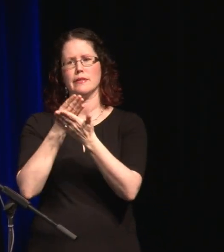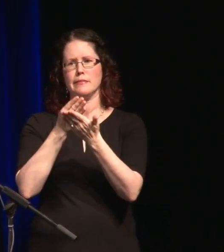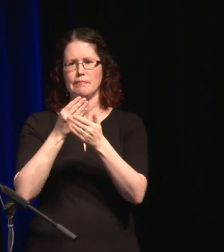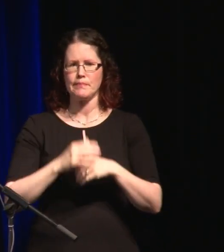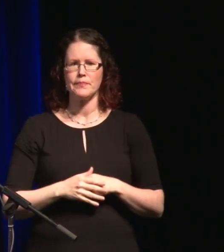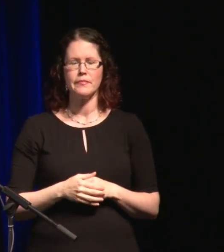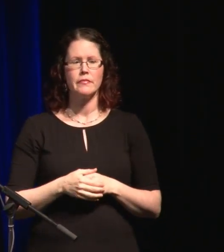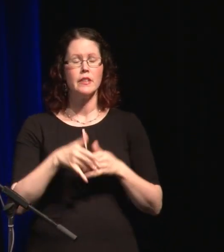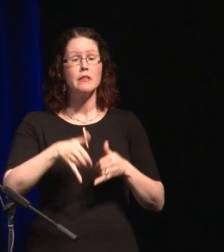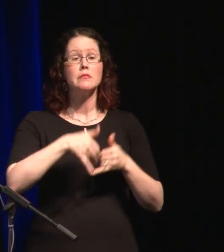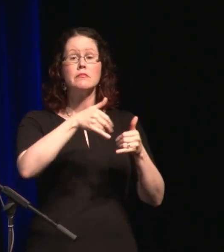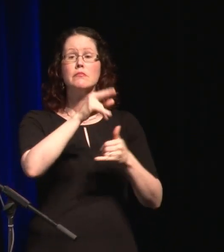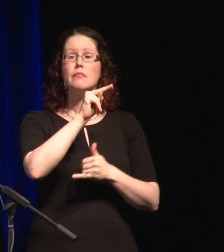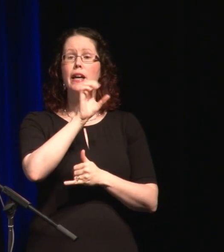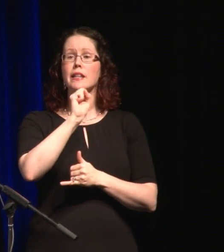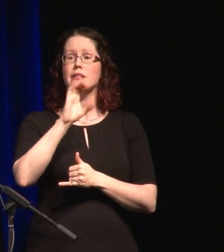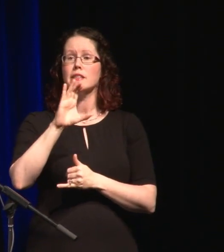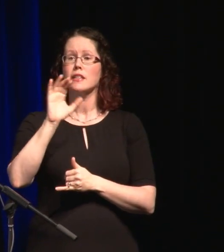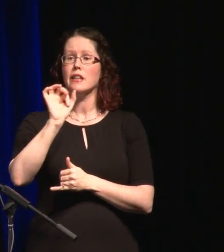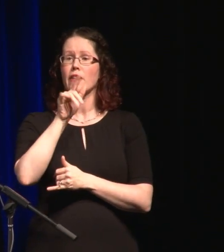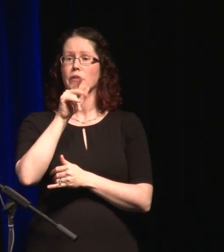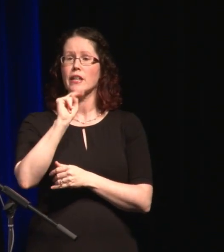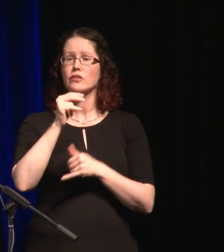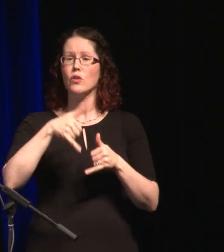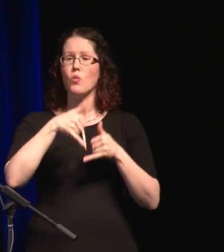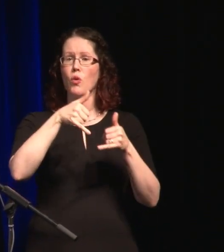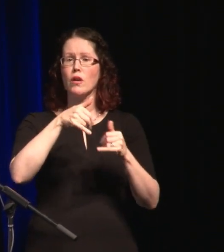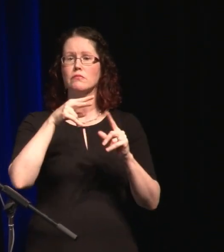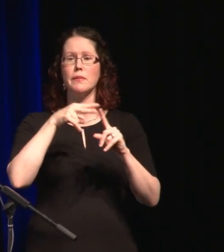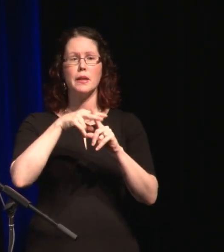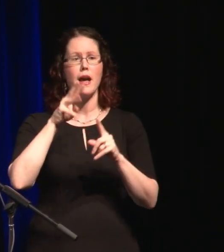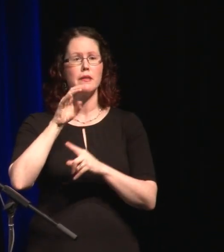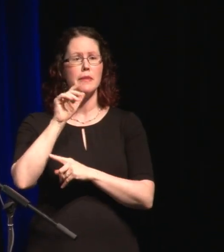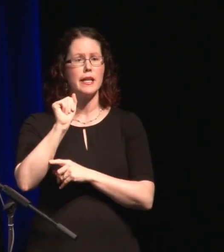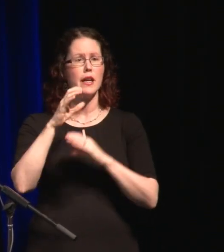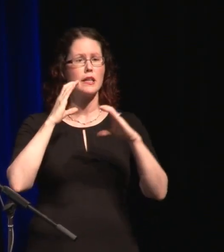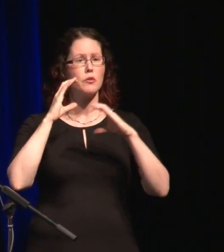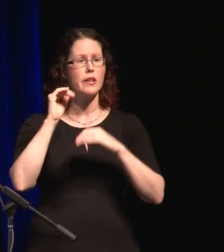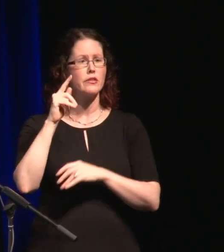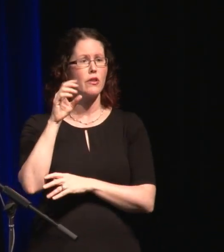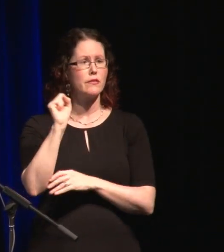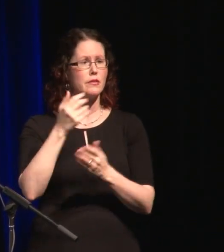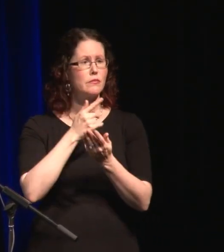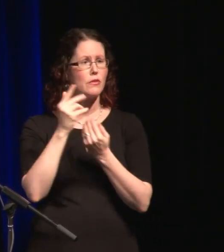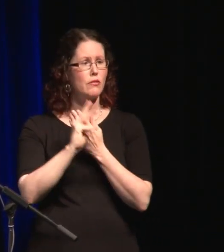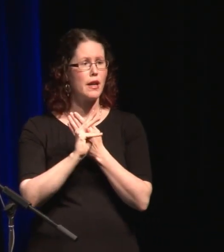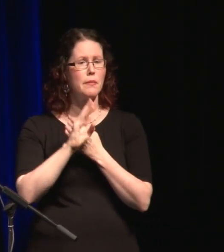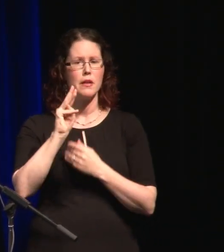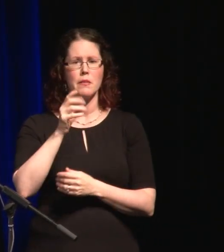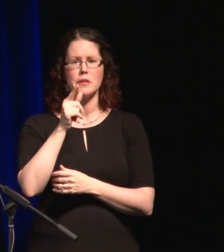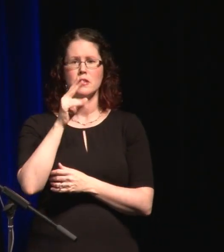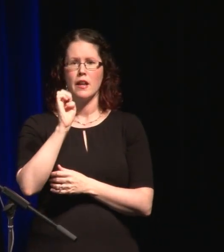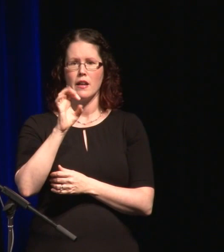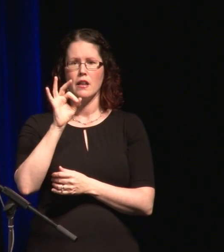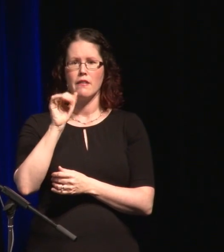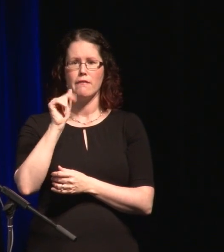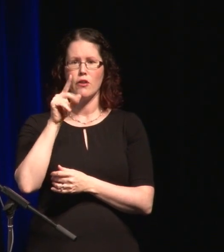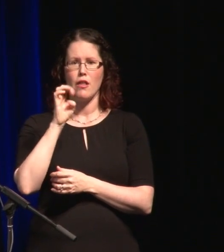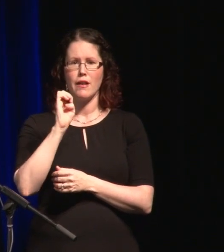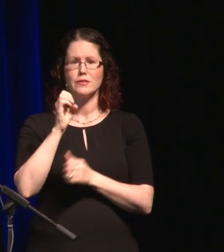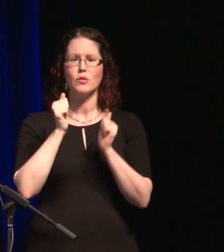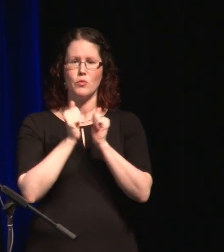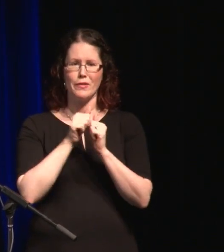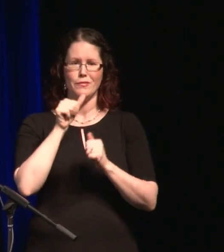The recipient of the NSCC Foundation Award is a graduate from the Applied Media and Communication Arts program, Michelle Furlot, and her